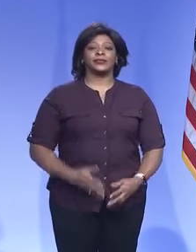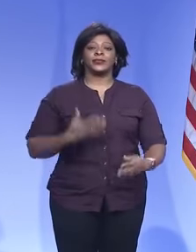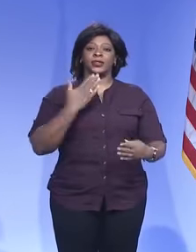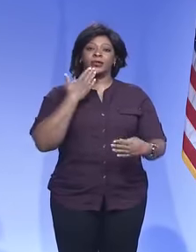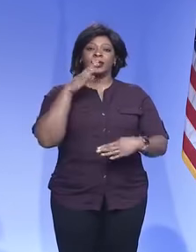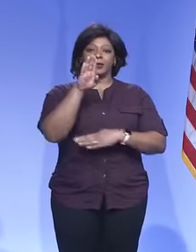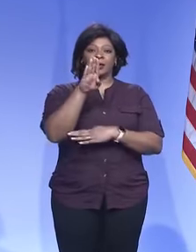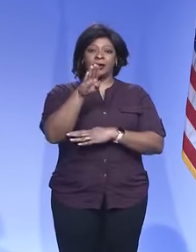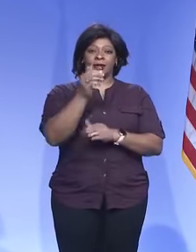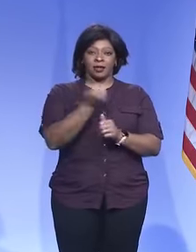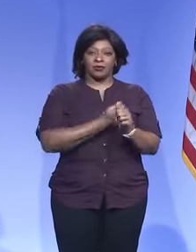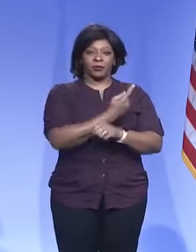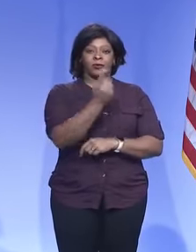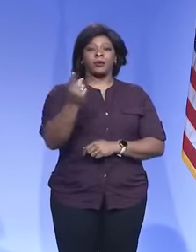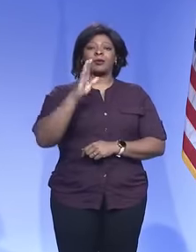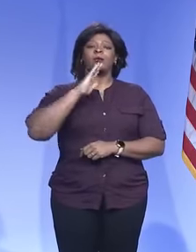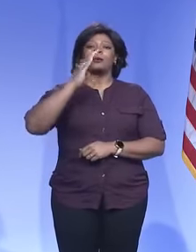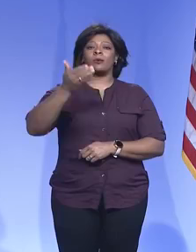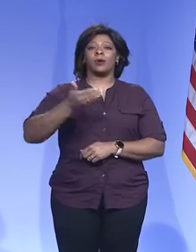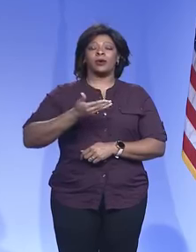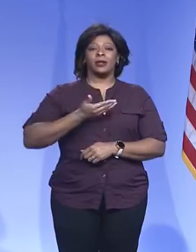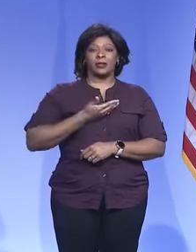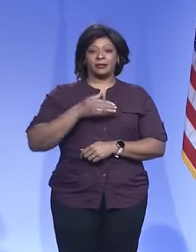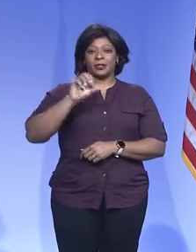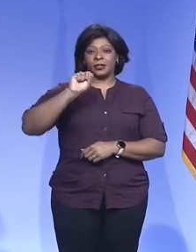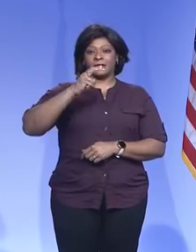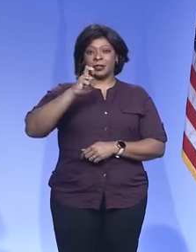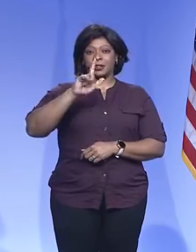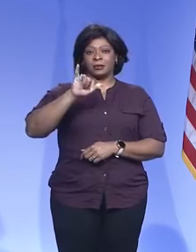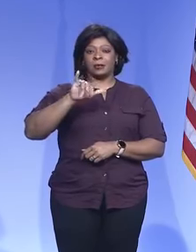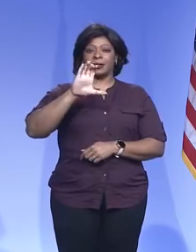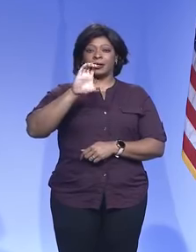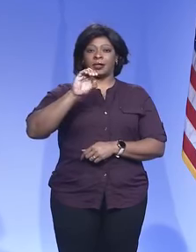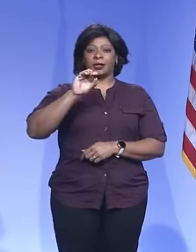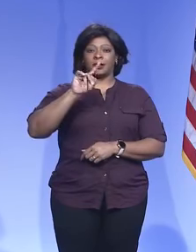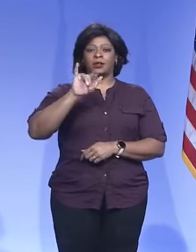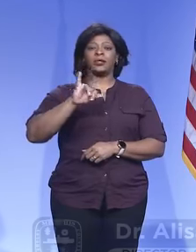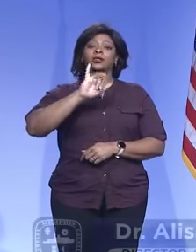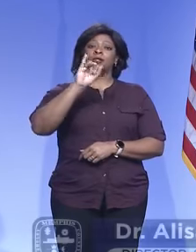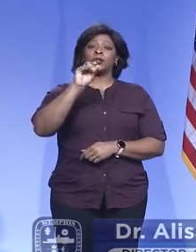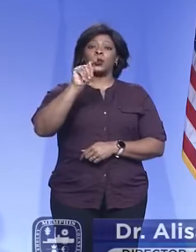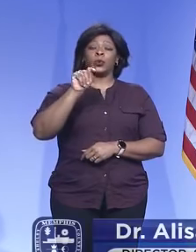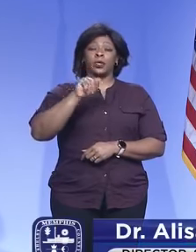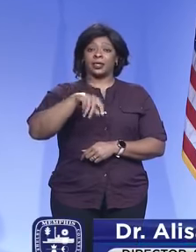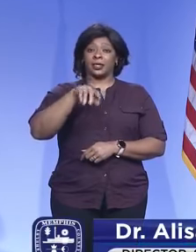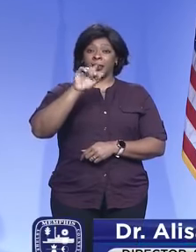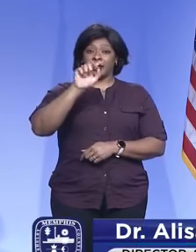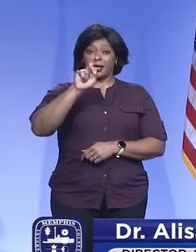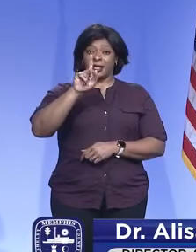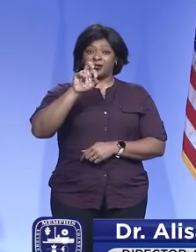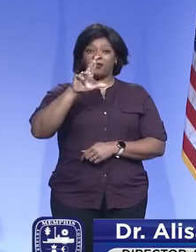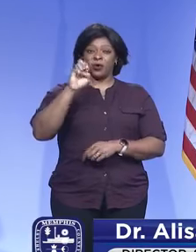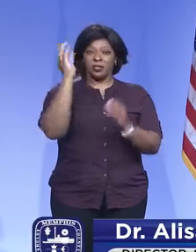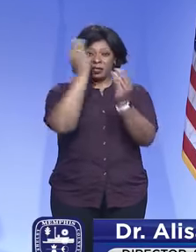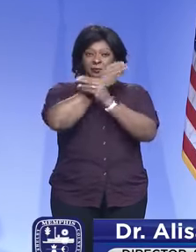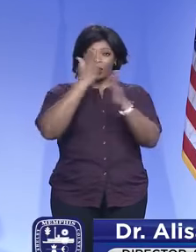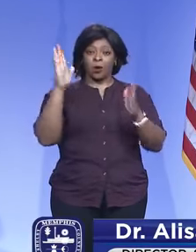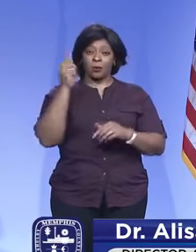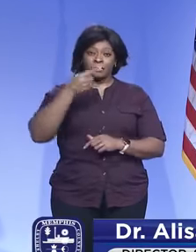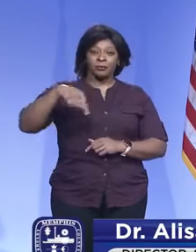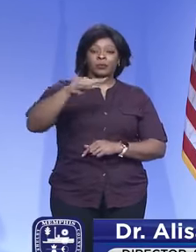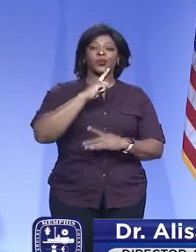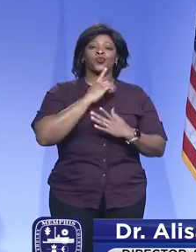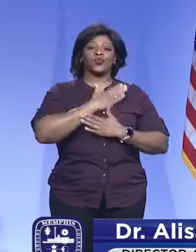Good afternoon, everyone, and welcome to the Shelby County Joint Task Force update. I hope that everyone had an enjoyable